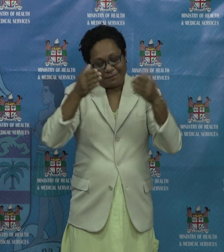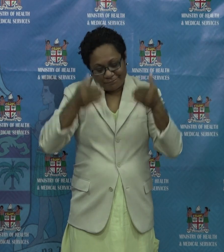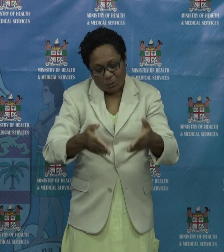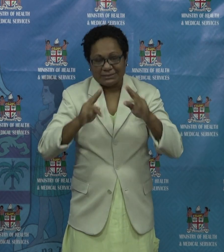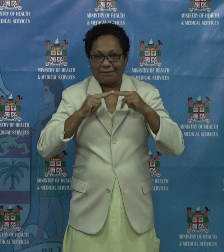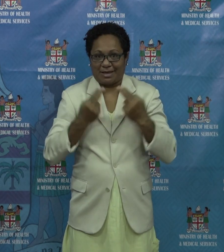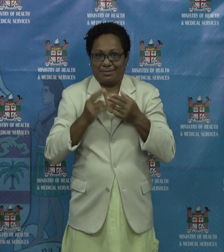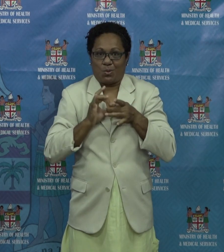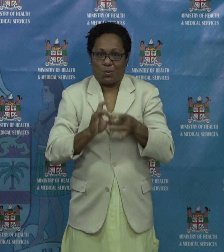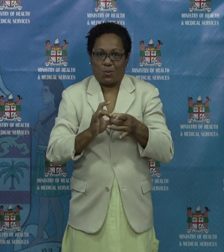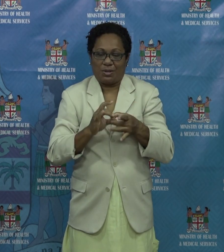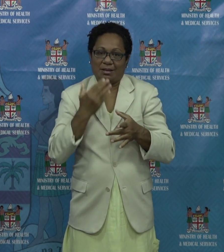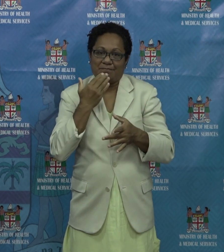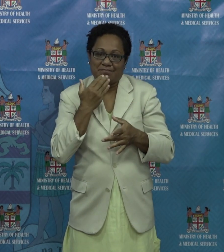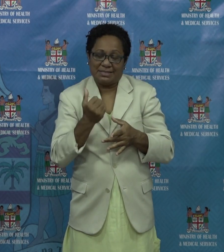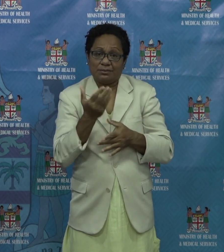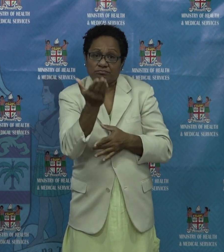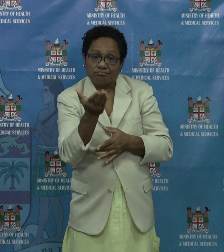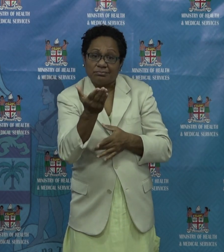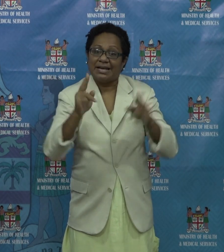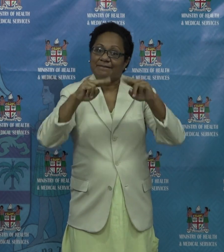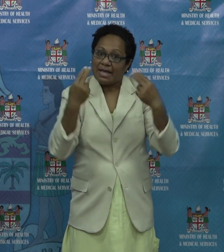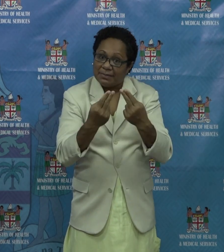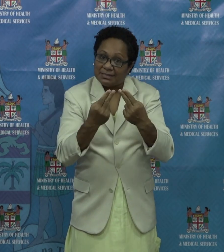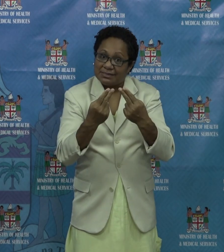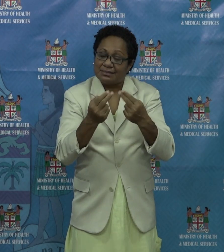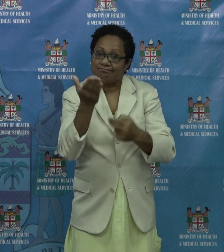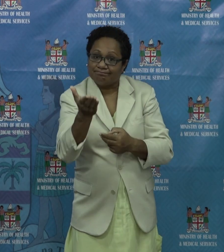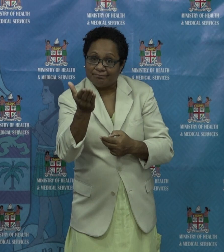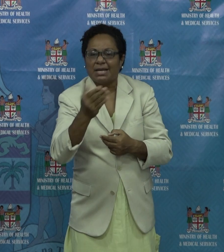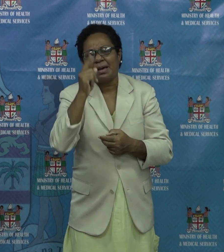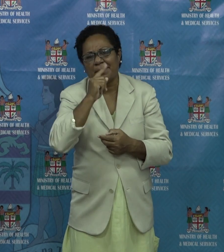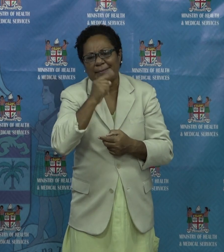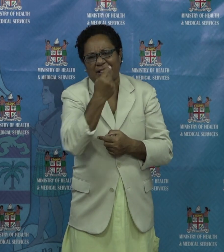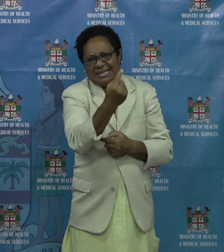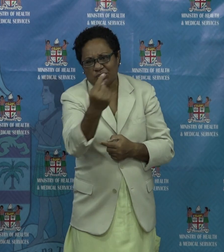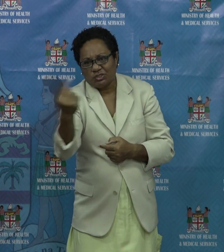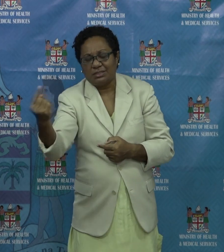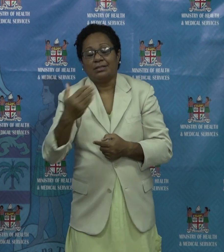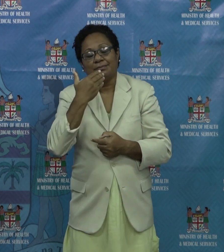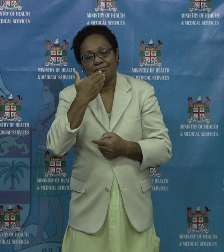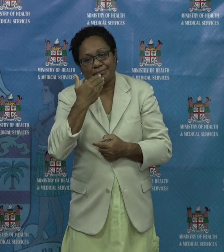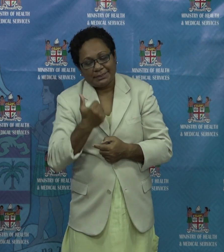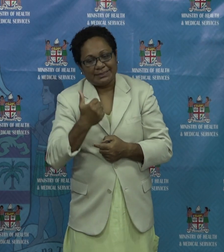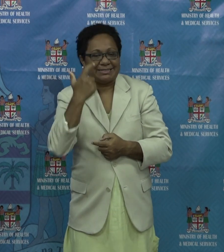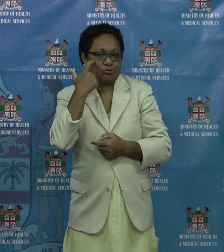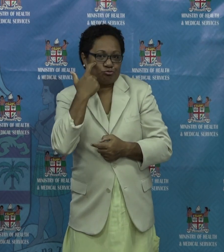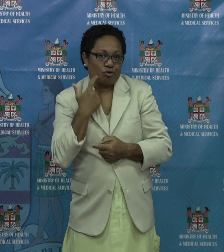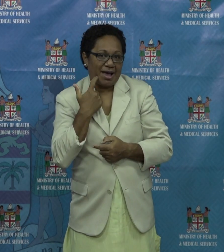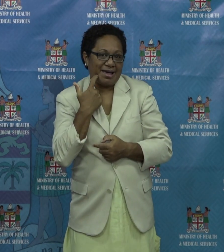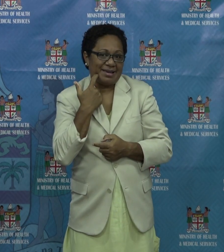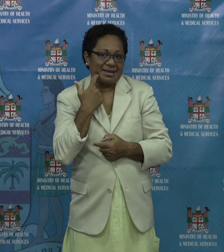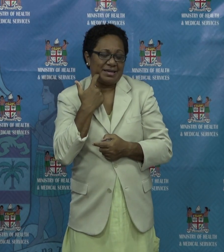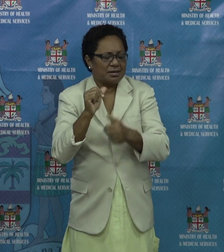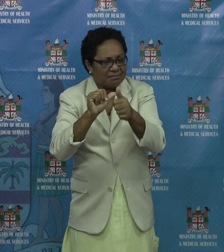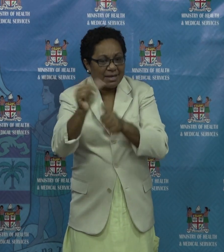We're requesting families and individuals to make every effort this weekend to protect